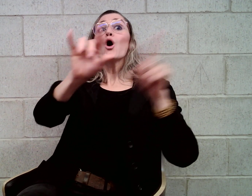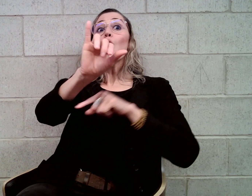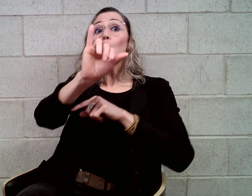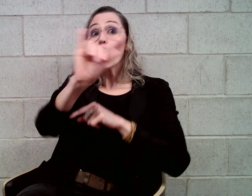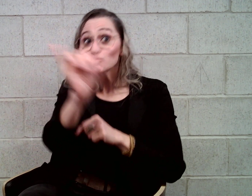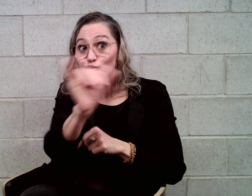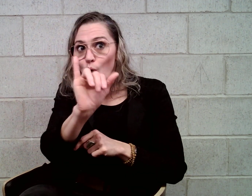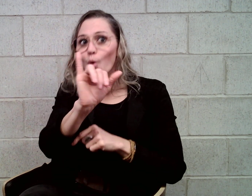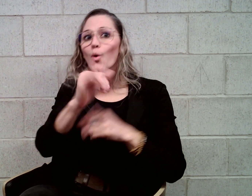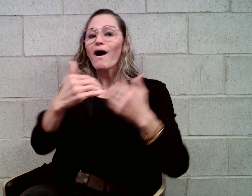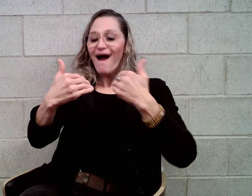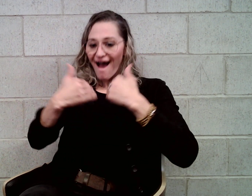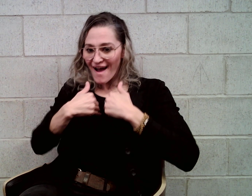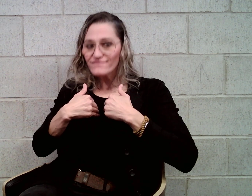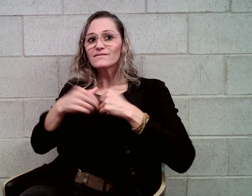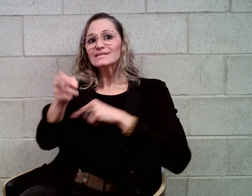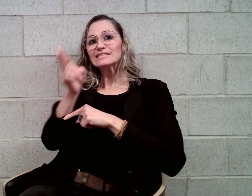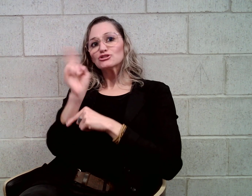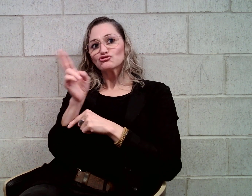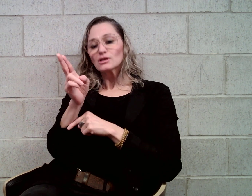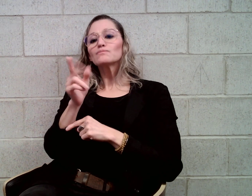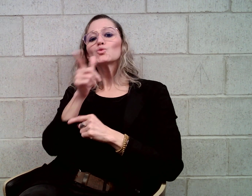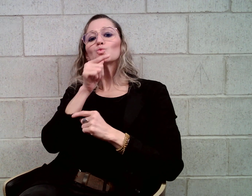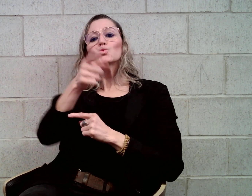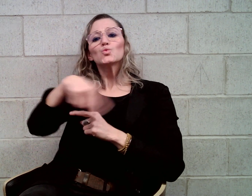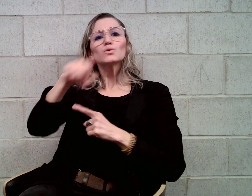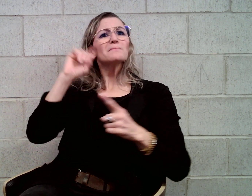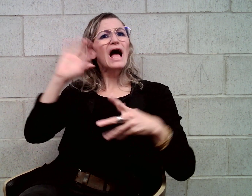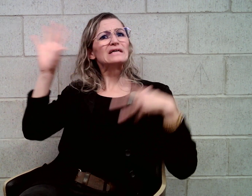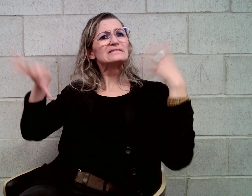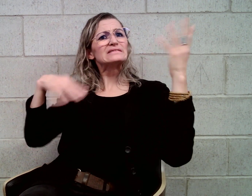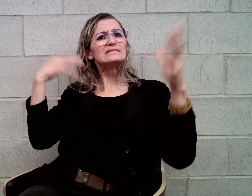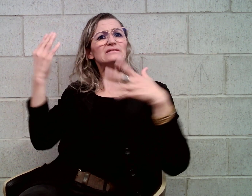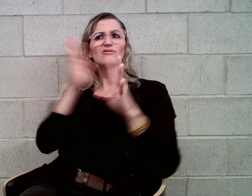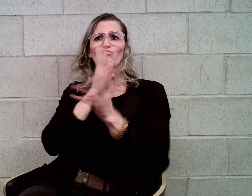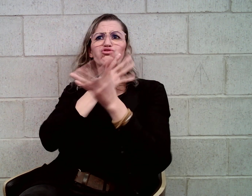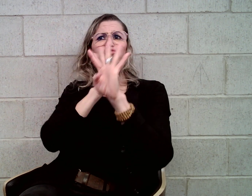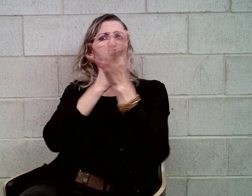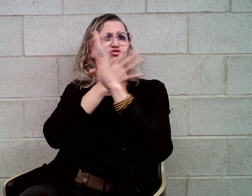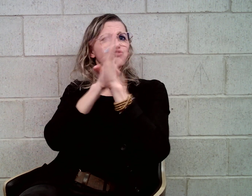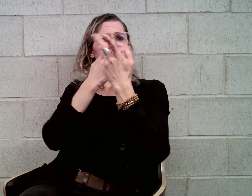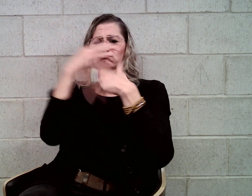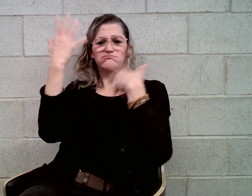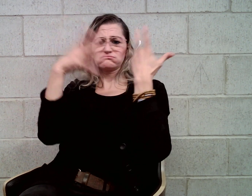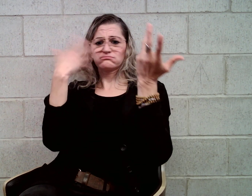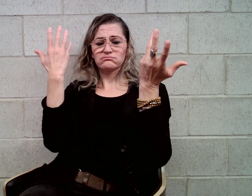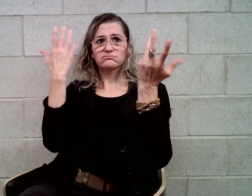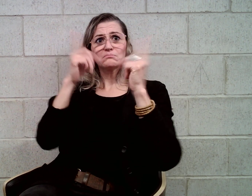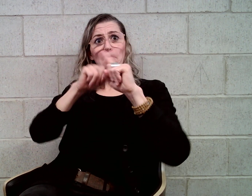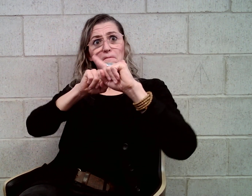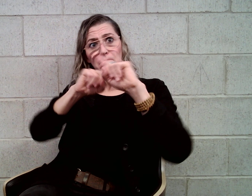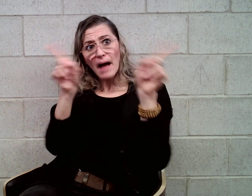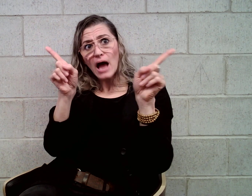developmental disorder. People were institutionalized because of it, but also in